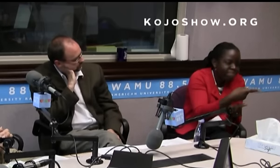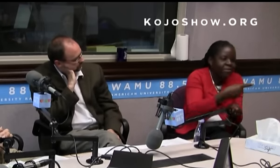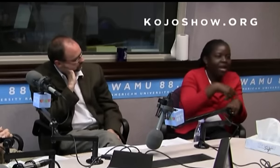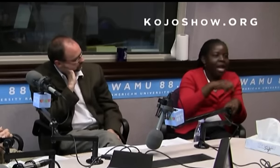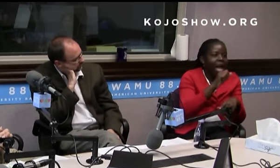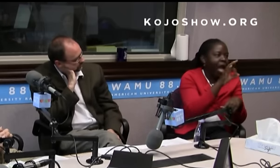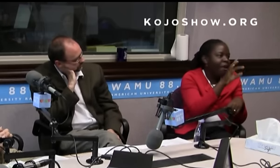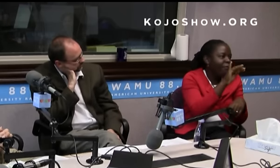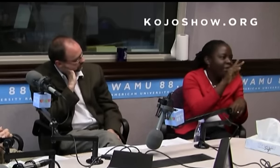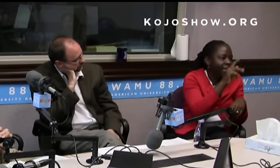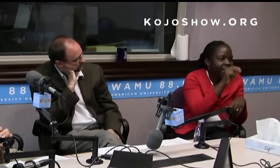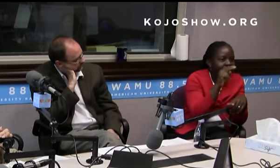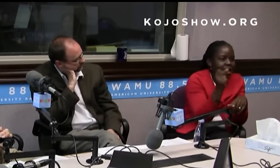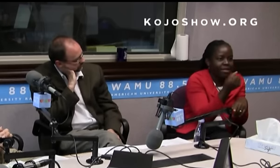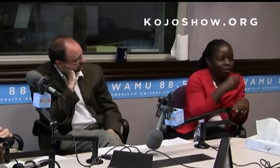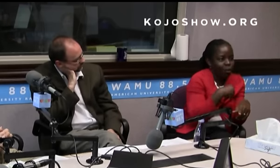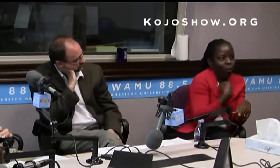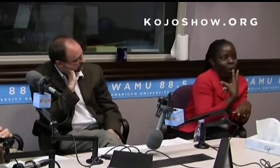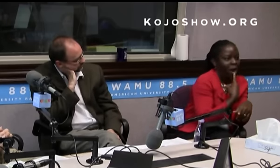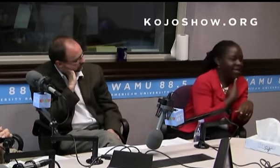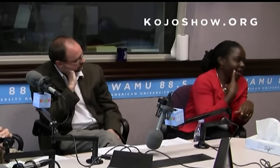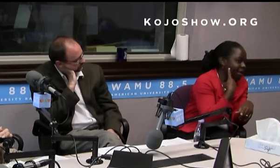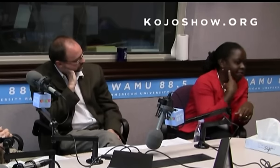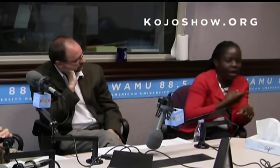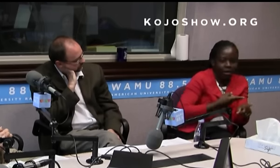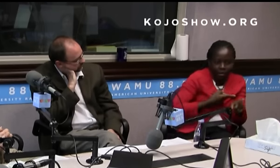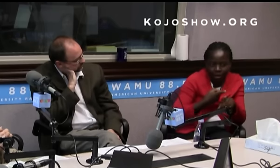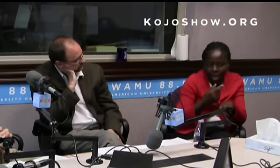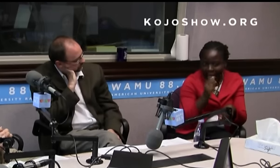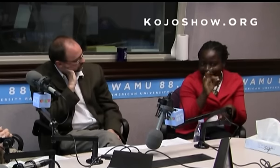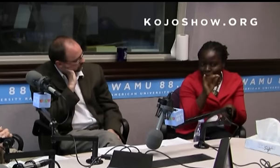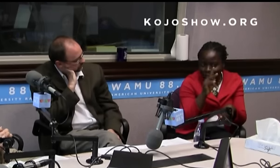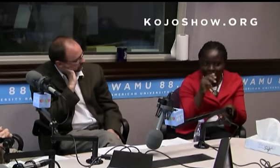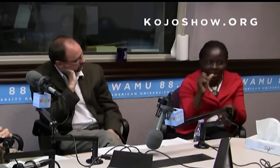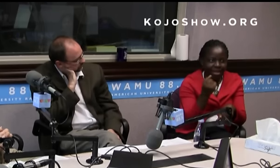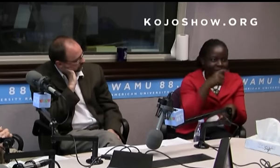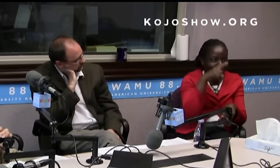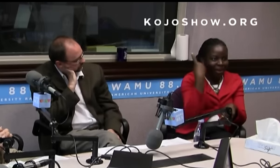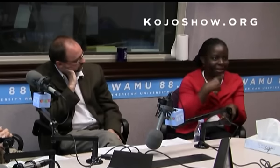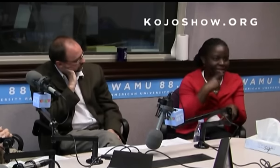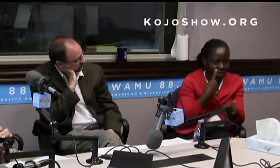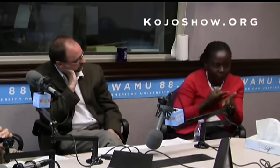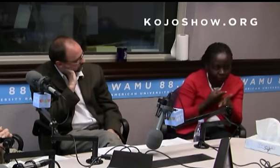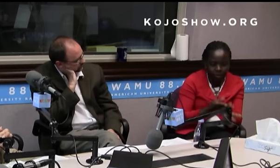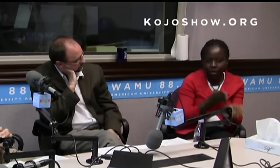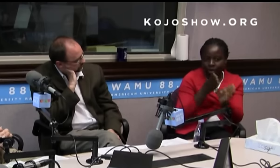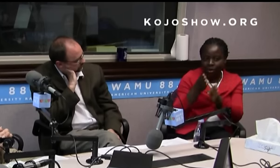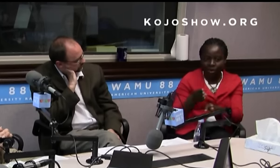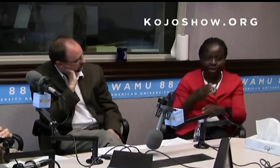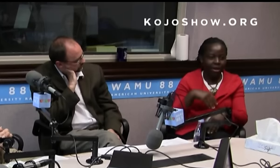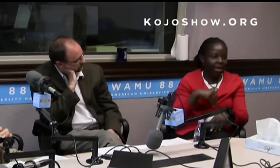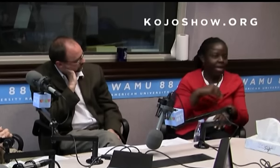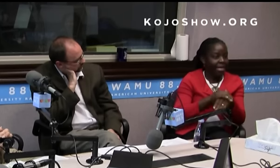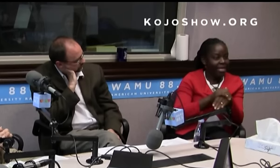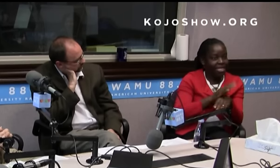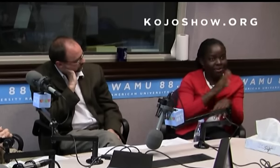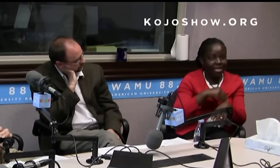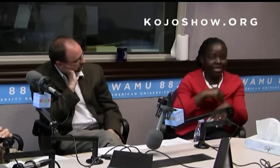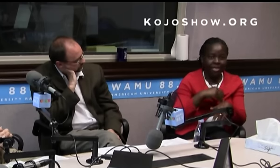was amazing diversity within the group of deaf South Africans. There were Afrikaans